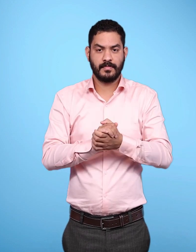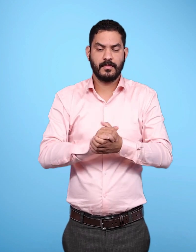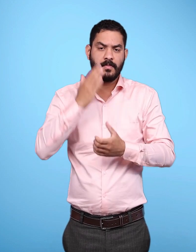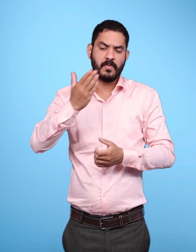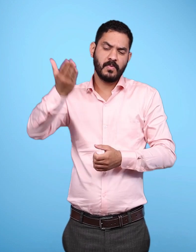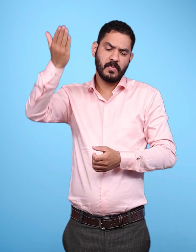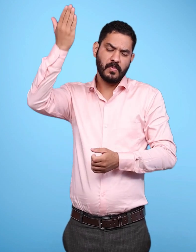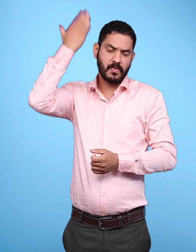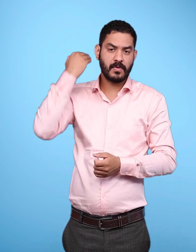desert. Around